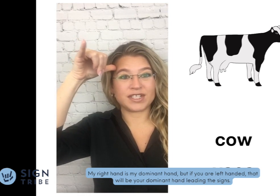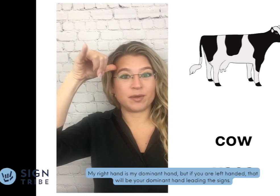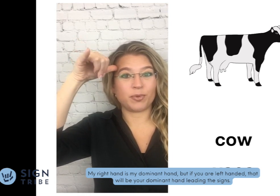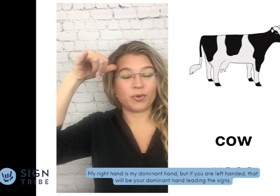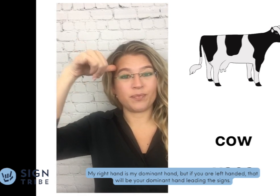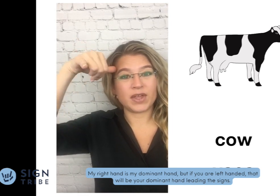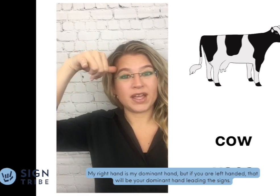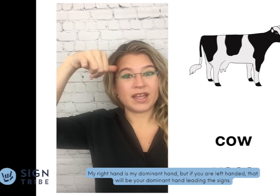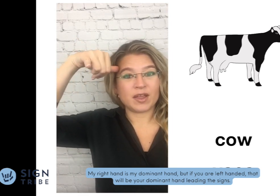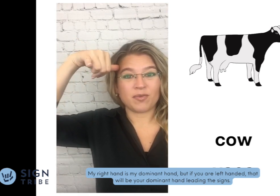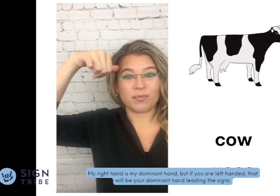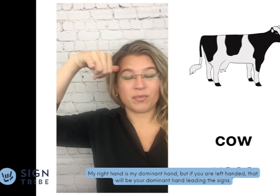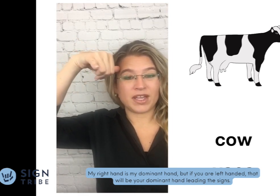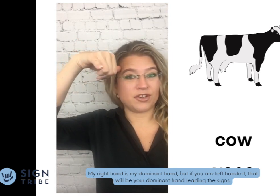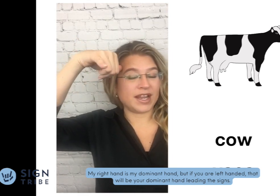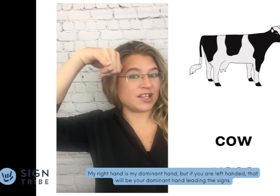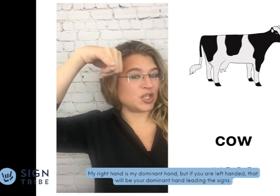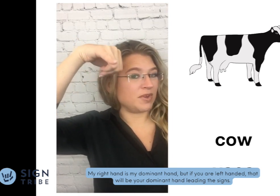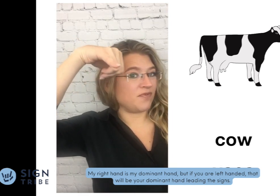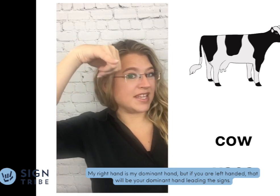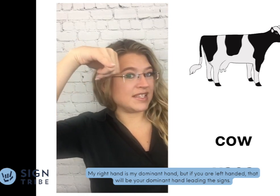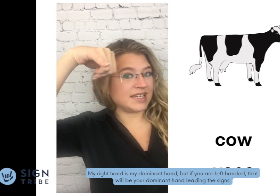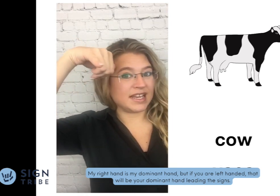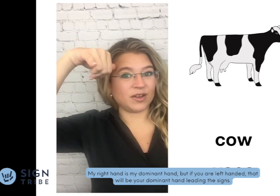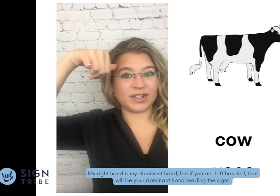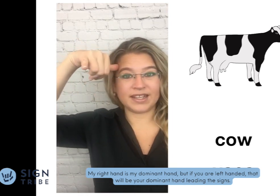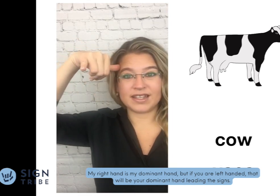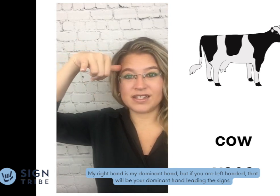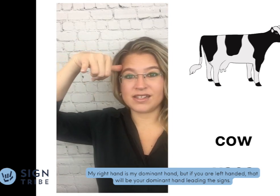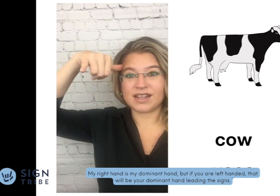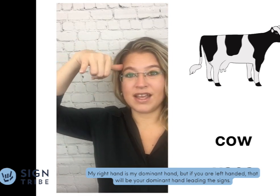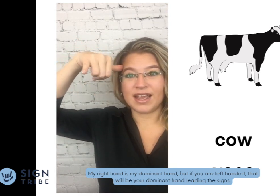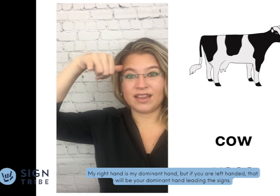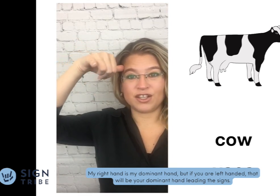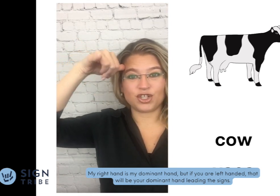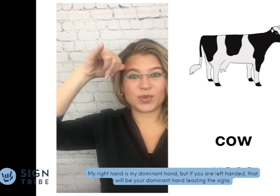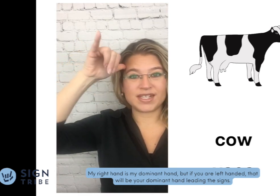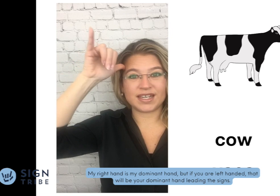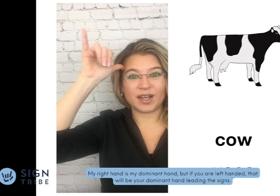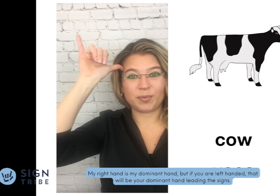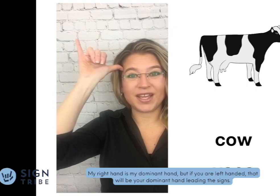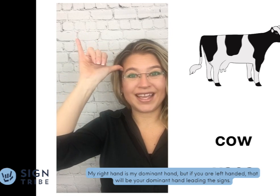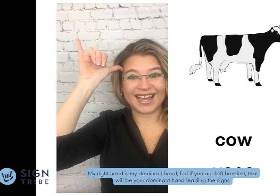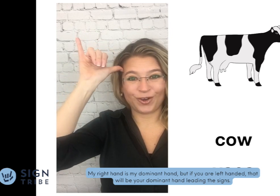temple, and your hand should be facing down like this, and then twist it up. Cow.